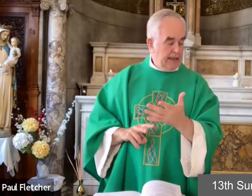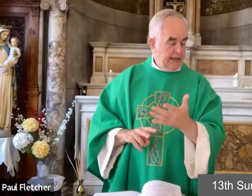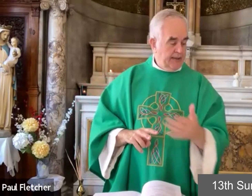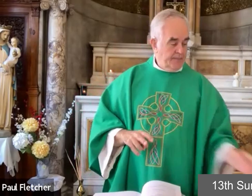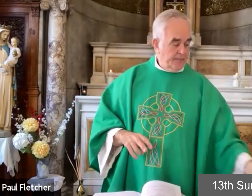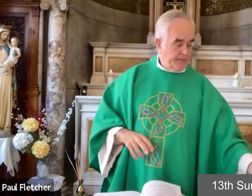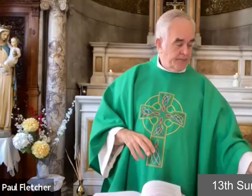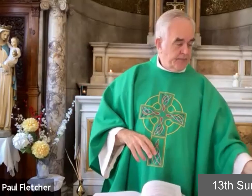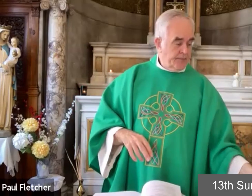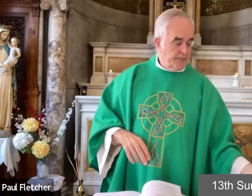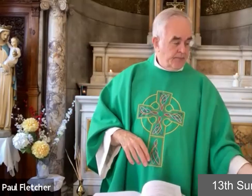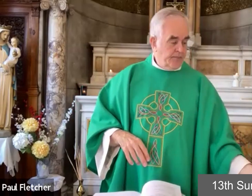reading.